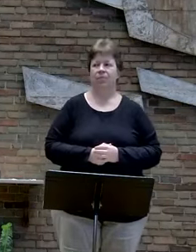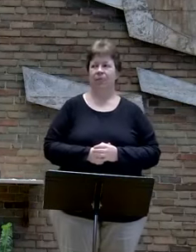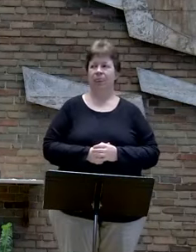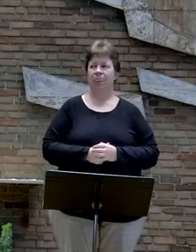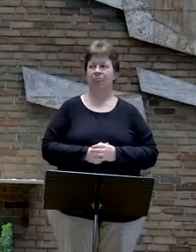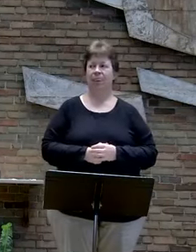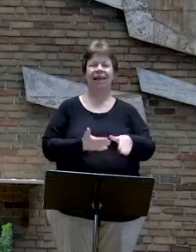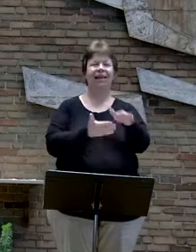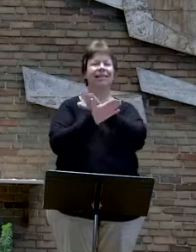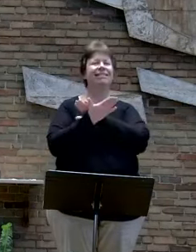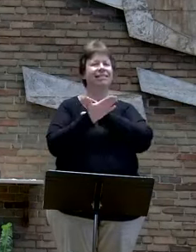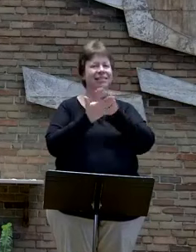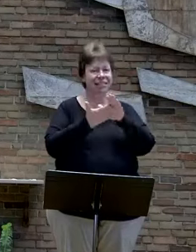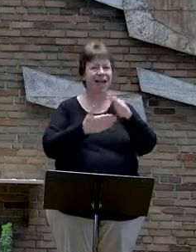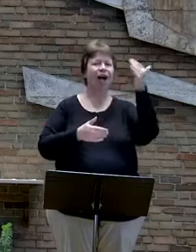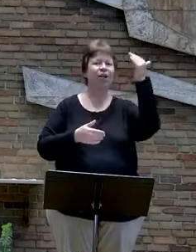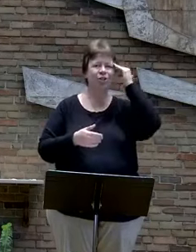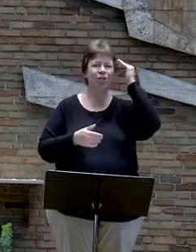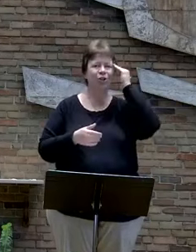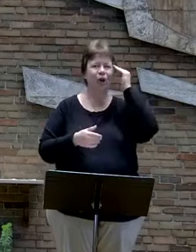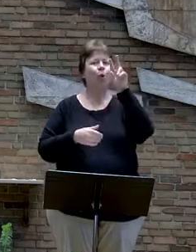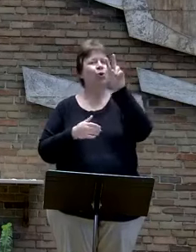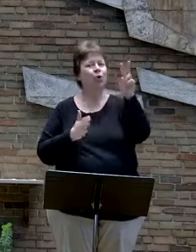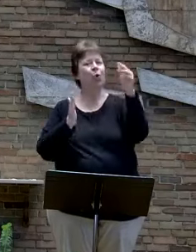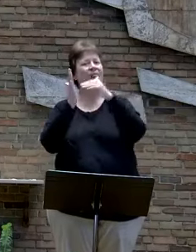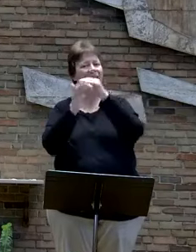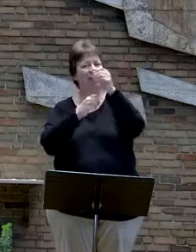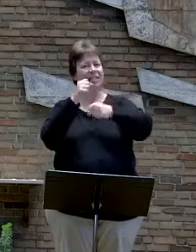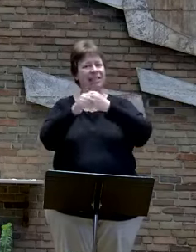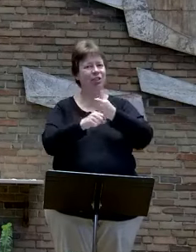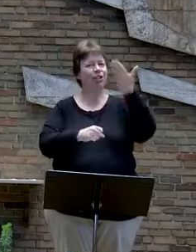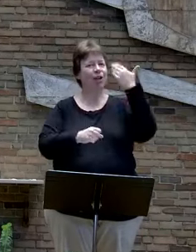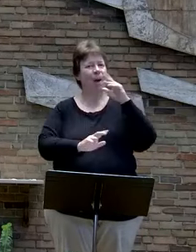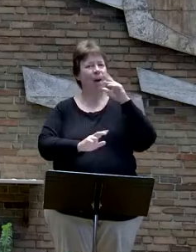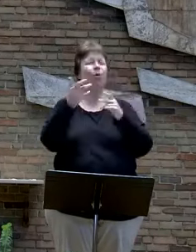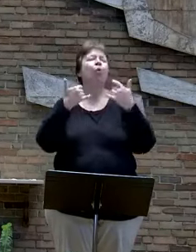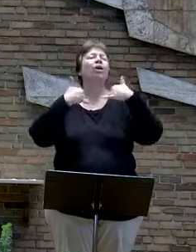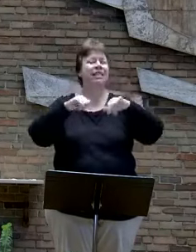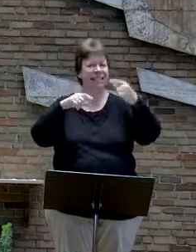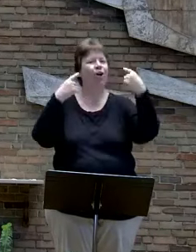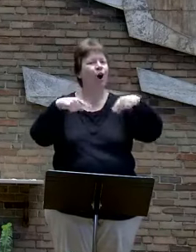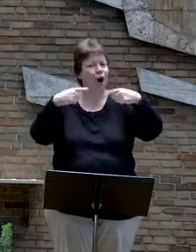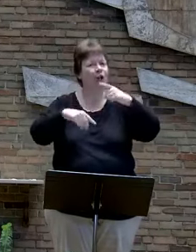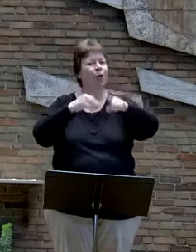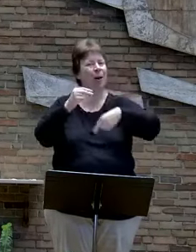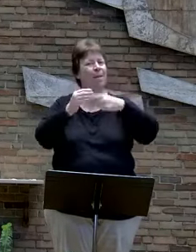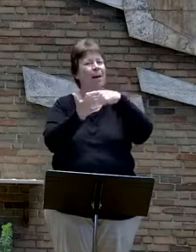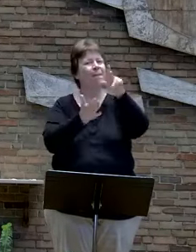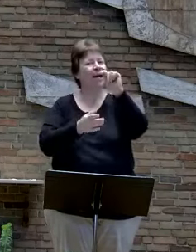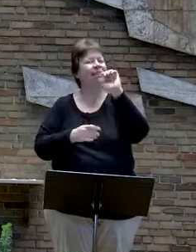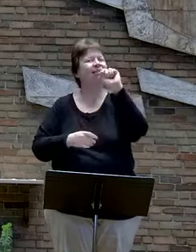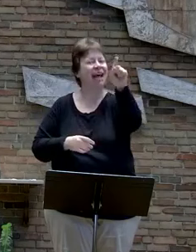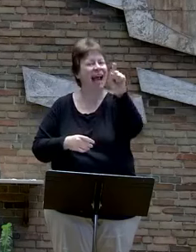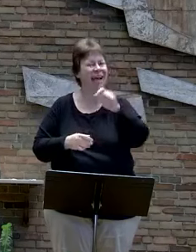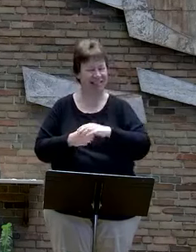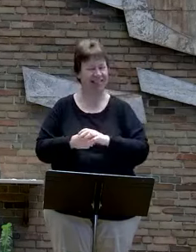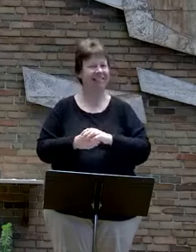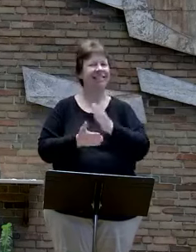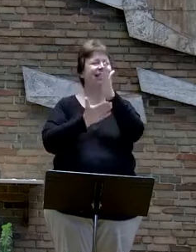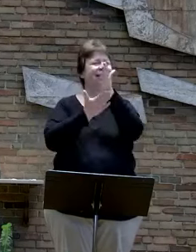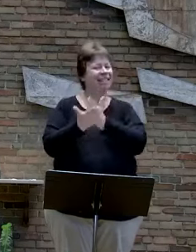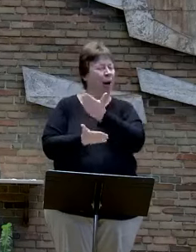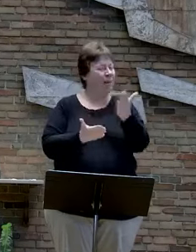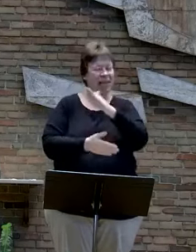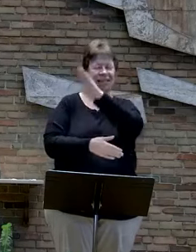Isn't it nice to know that even 2,000 years ago, people were still arguing about paying taxes? Some things